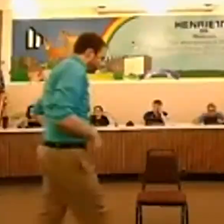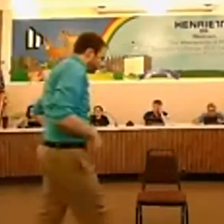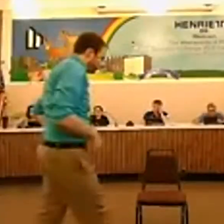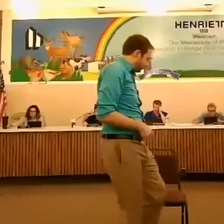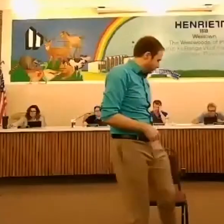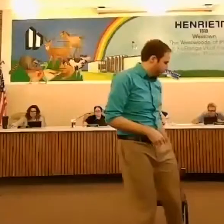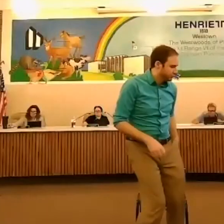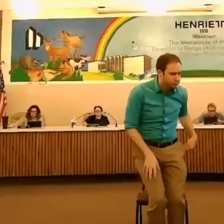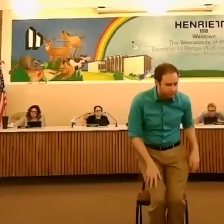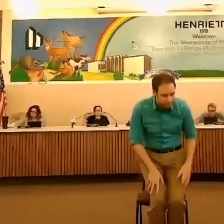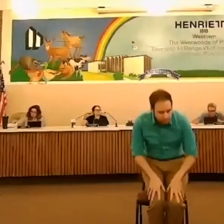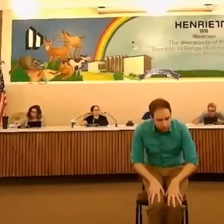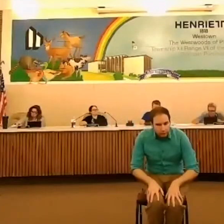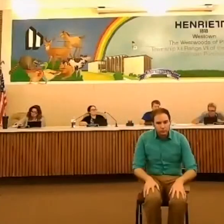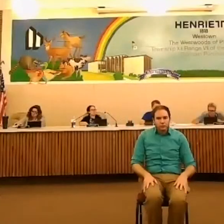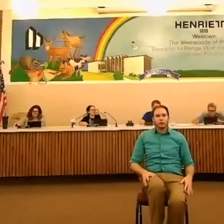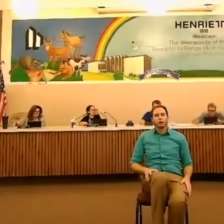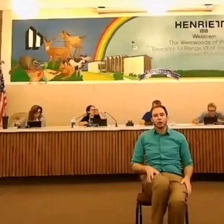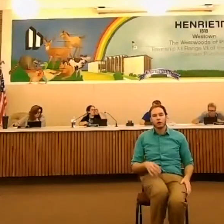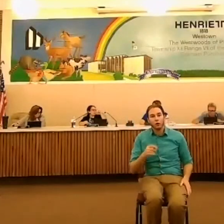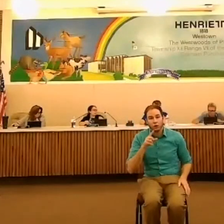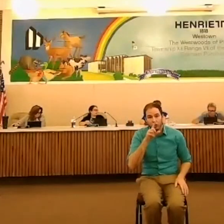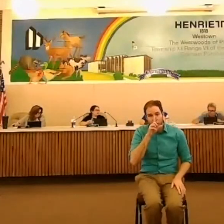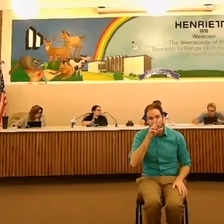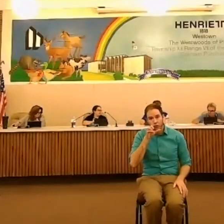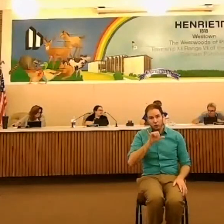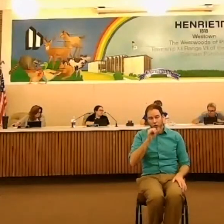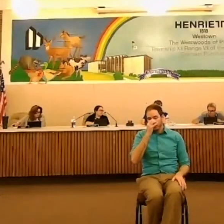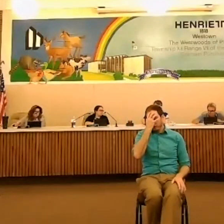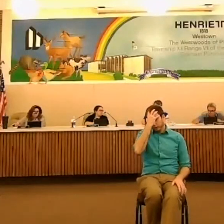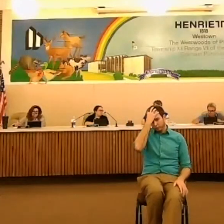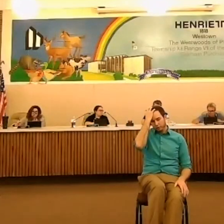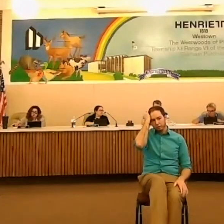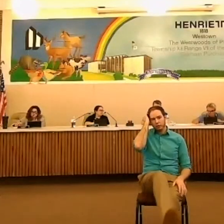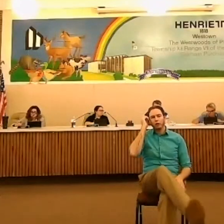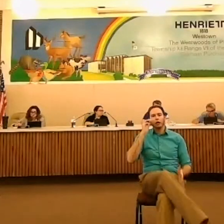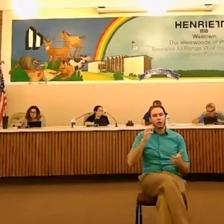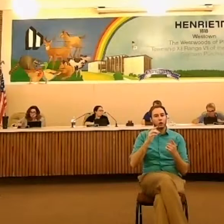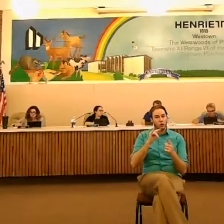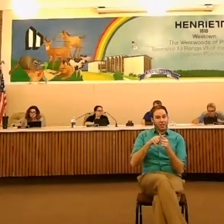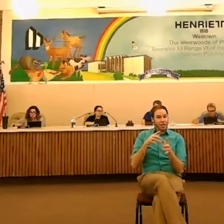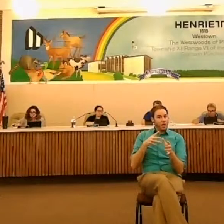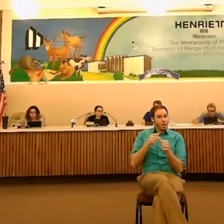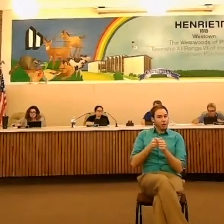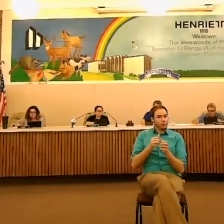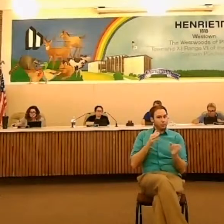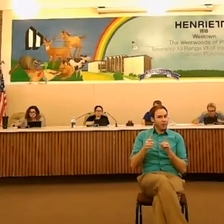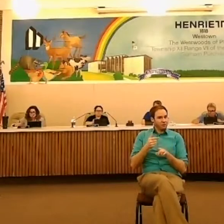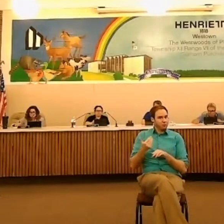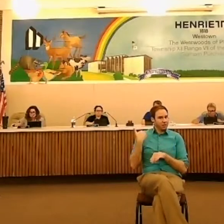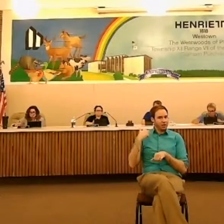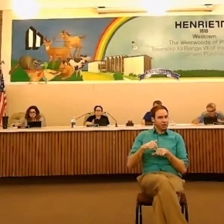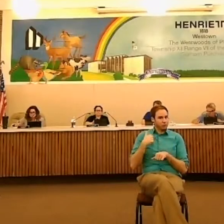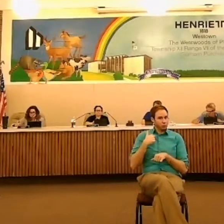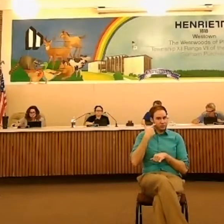So one of the questions, it looks like you guys, correct me, this is a updated plan from the last one we've